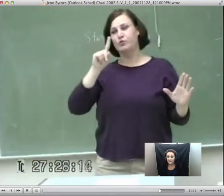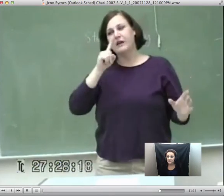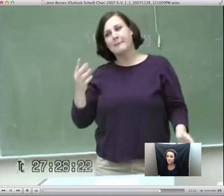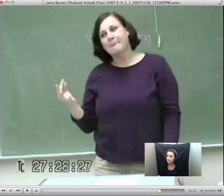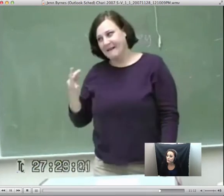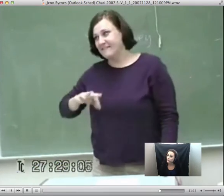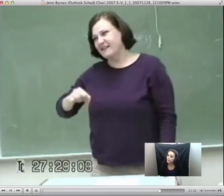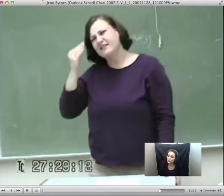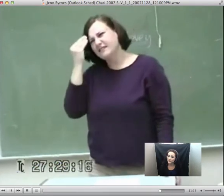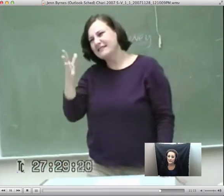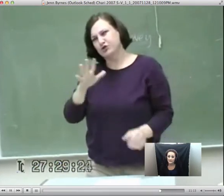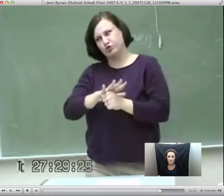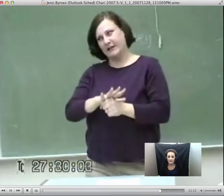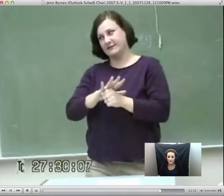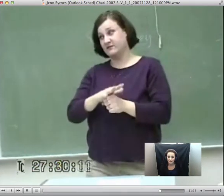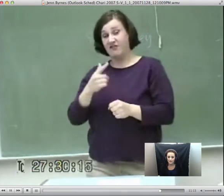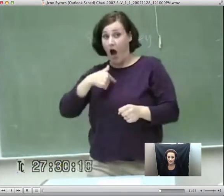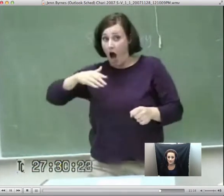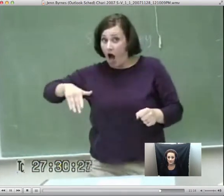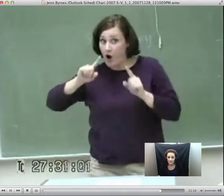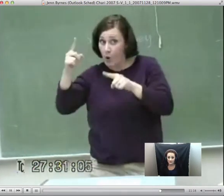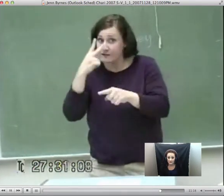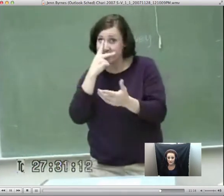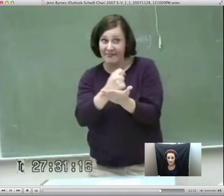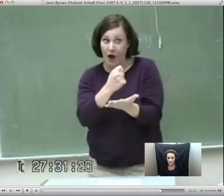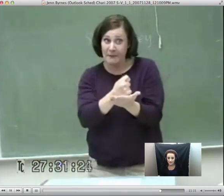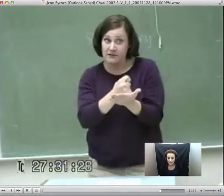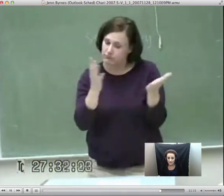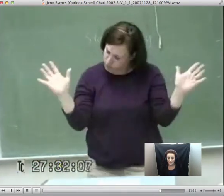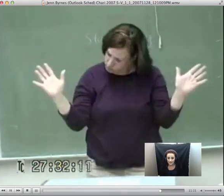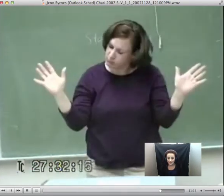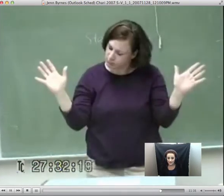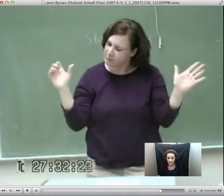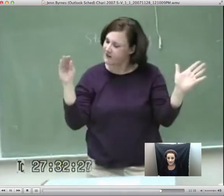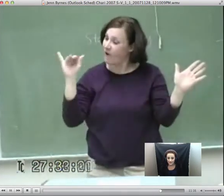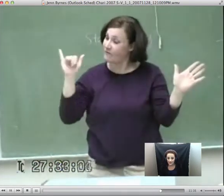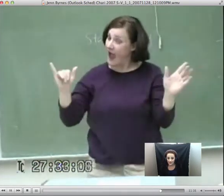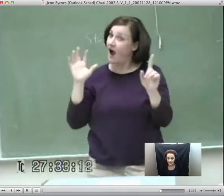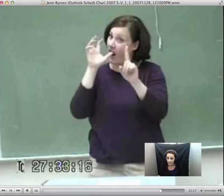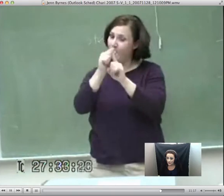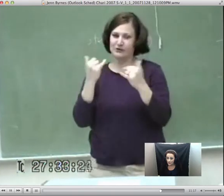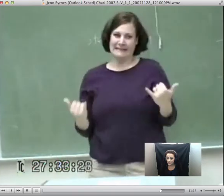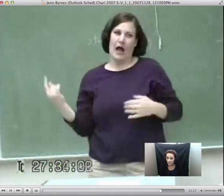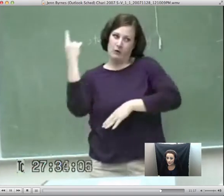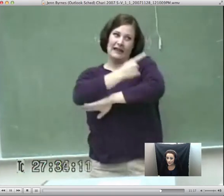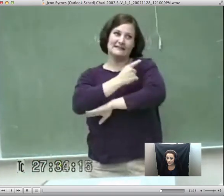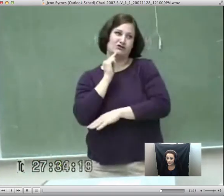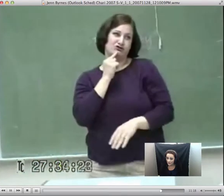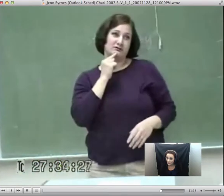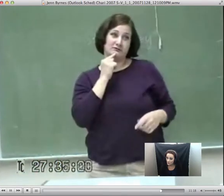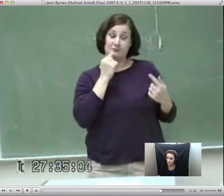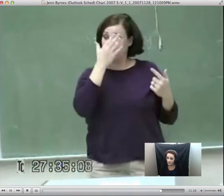looks great on Outlook. And understand that I don't need to go to therapy. I am able to achieve my